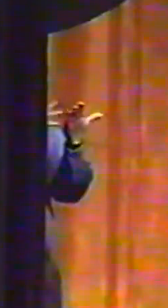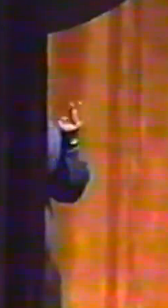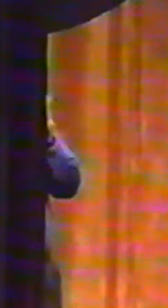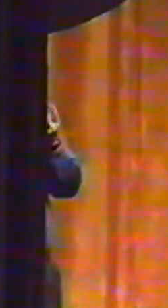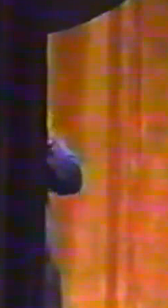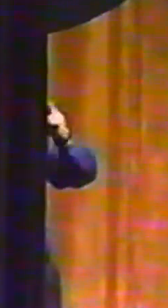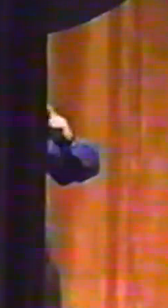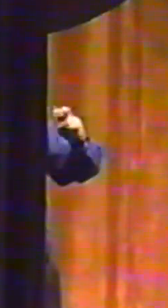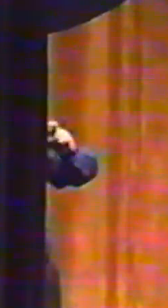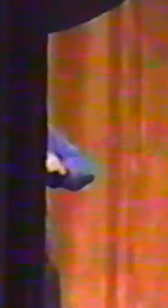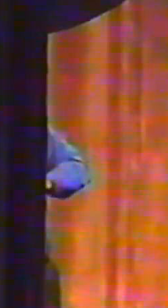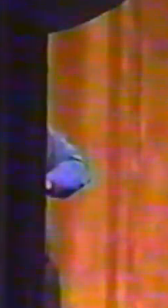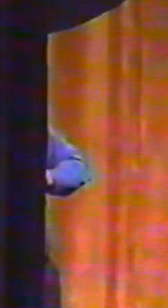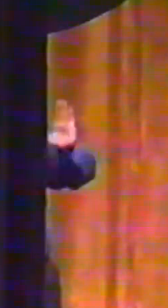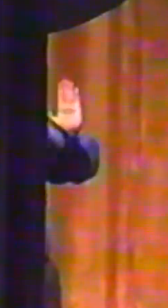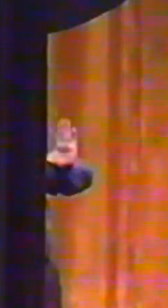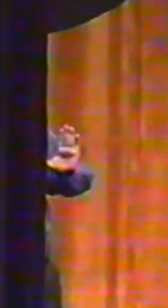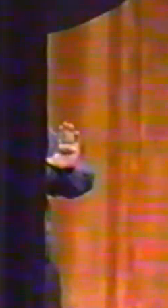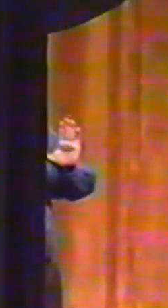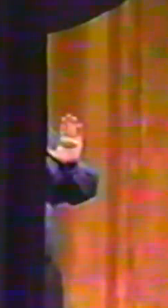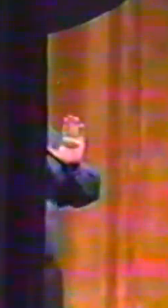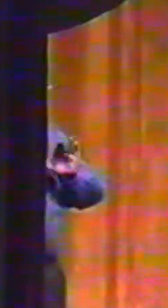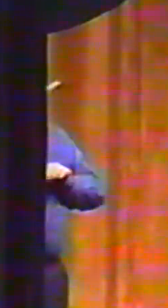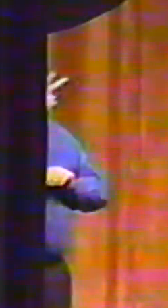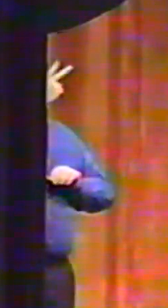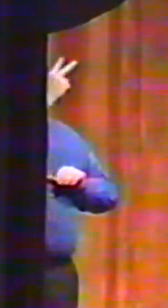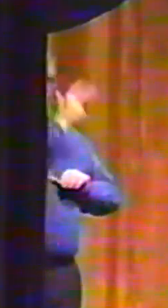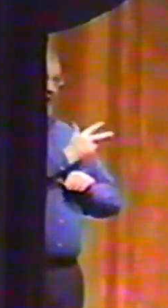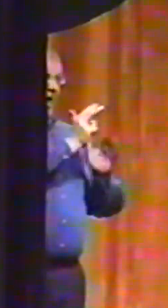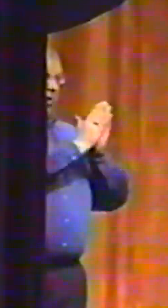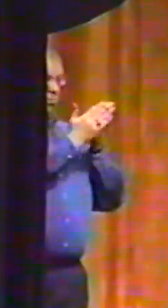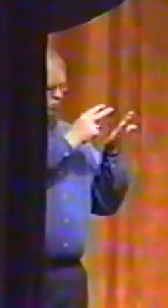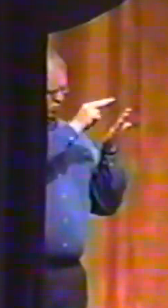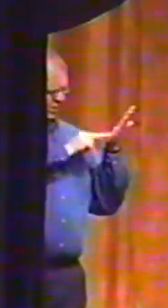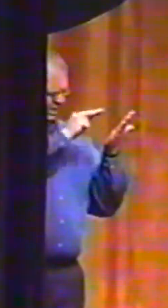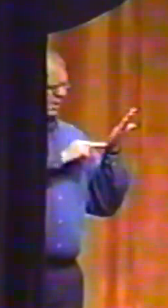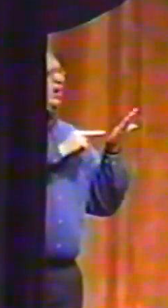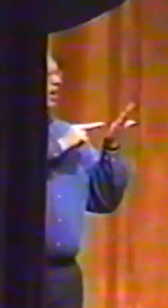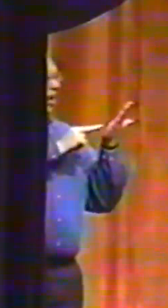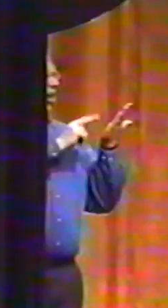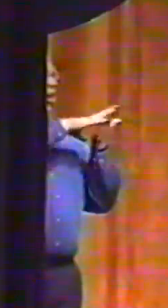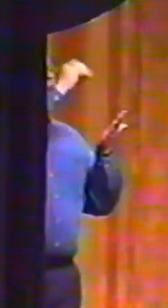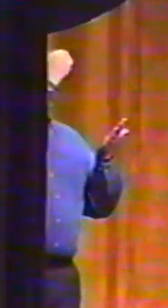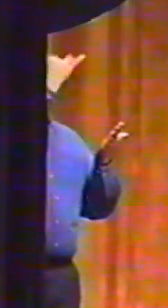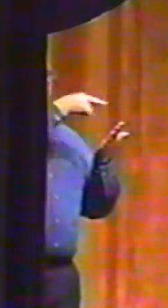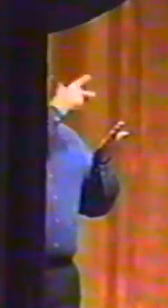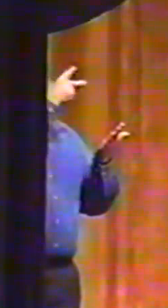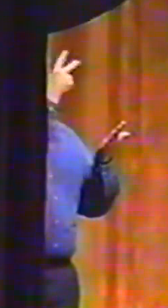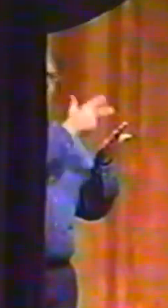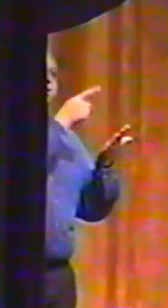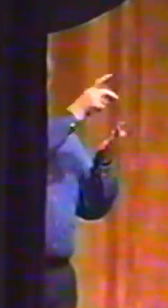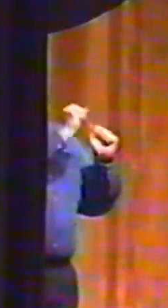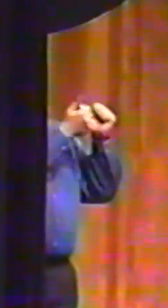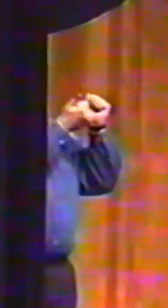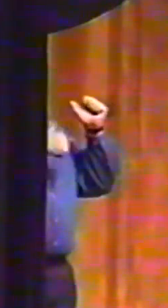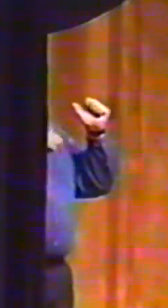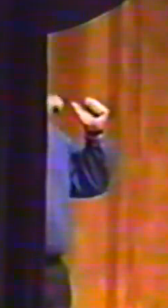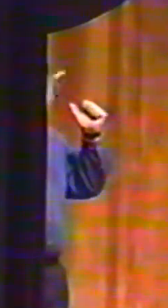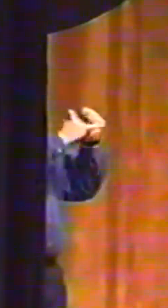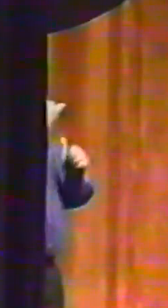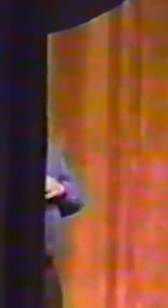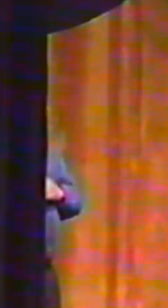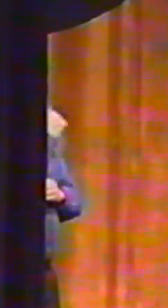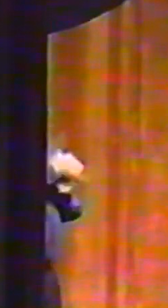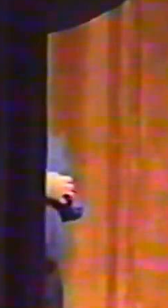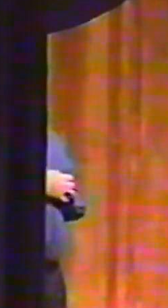suggest reading really bad books to find out why they stink, so you can avoid those mistakes. I'd read the great journalists of our